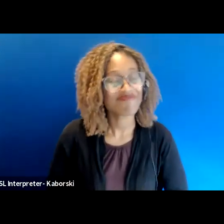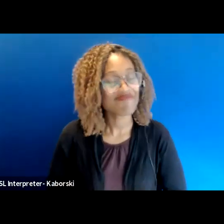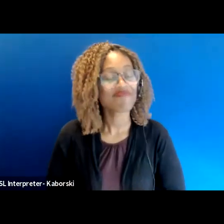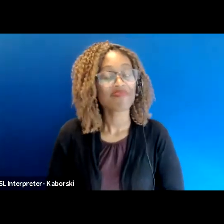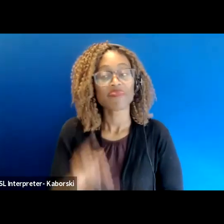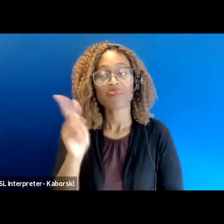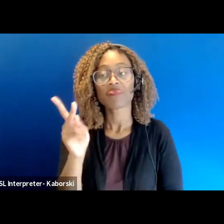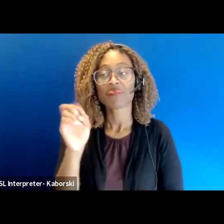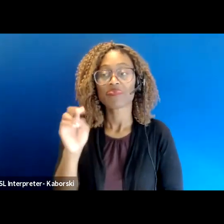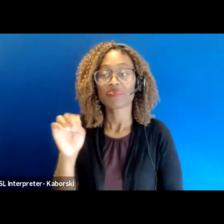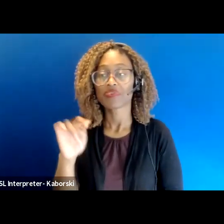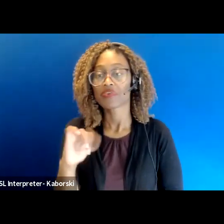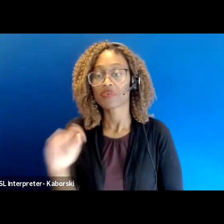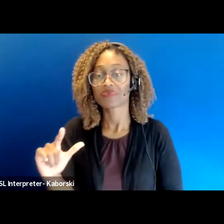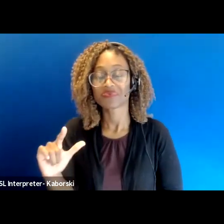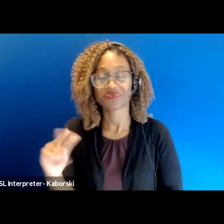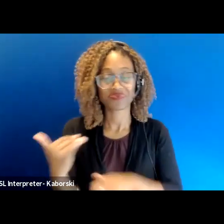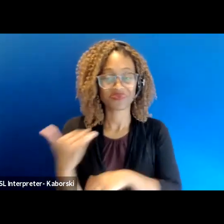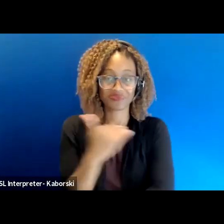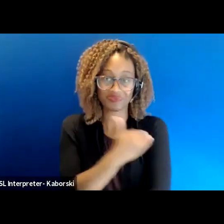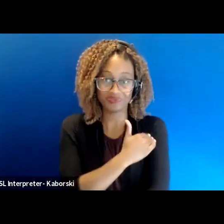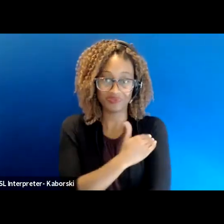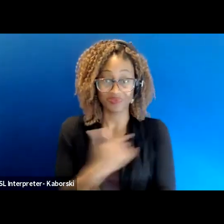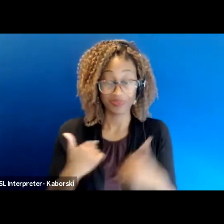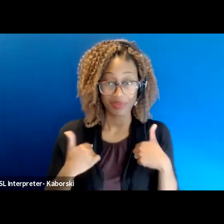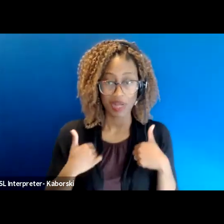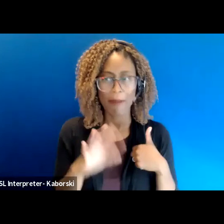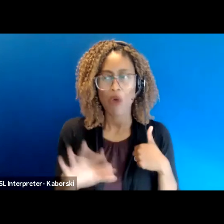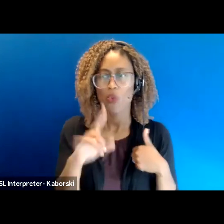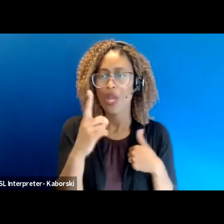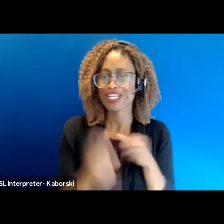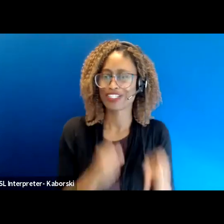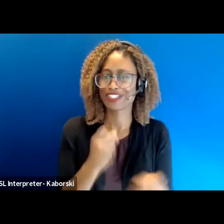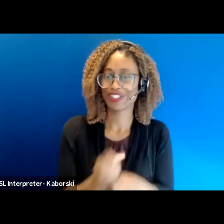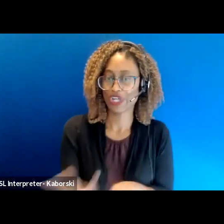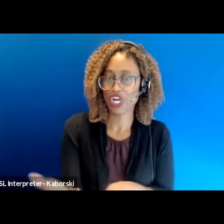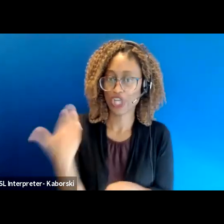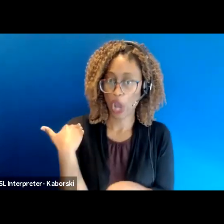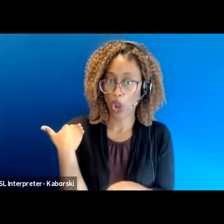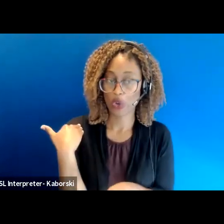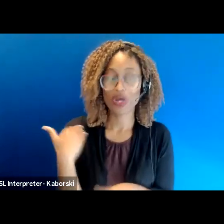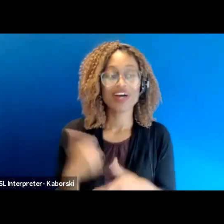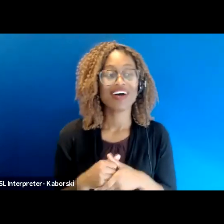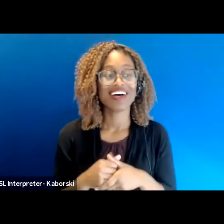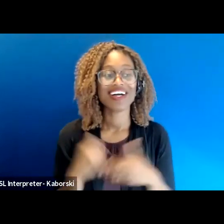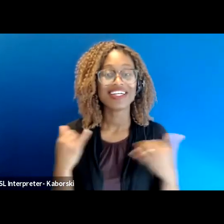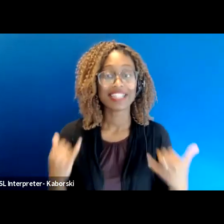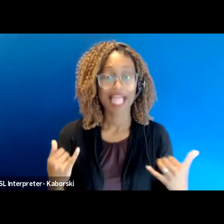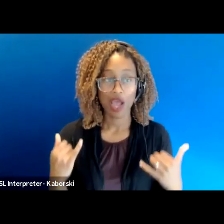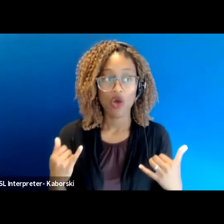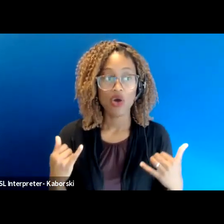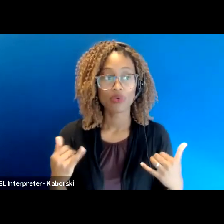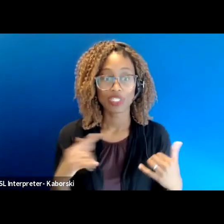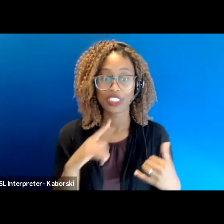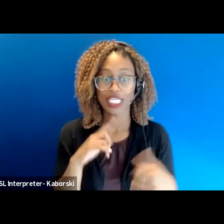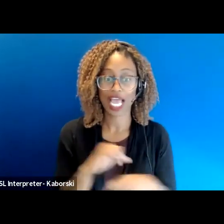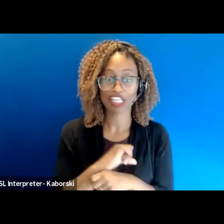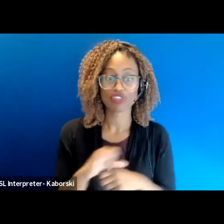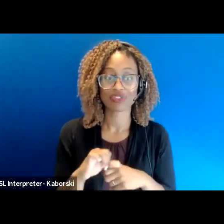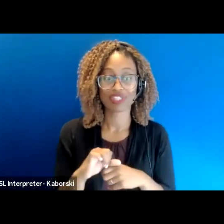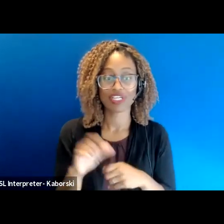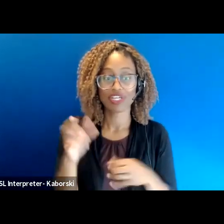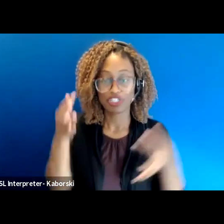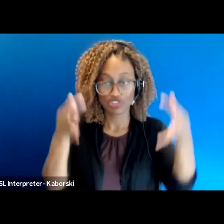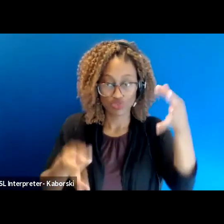Kendall reminded me that just about a year ago now was the actual trial for